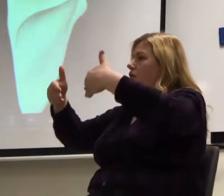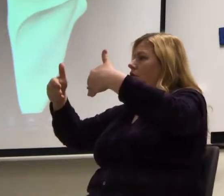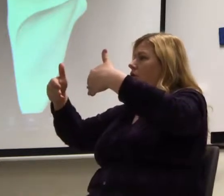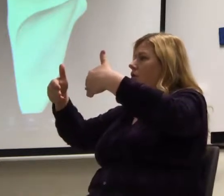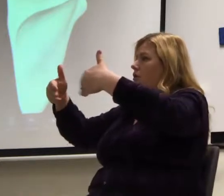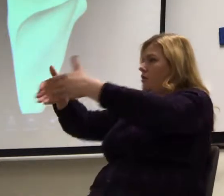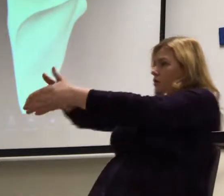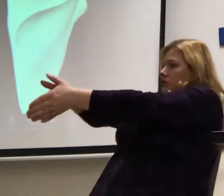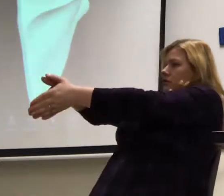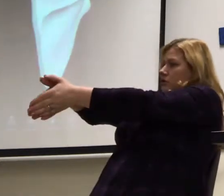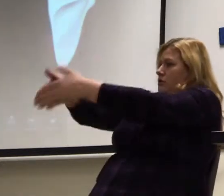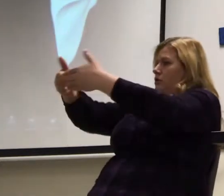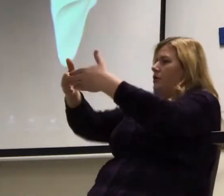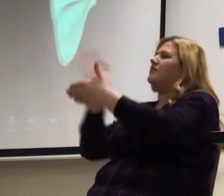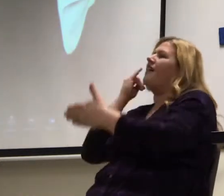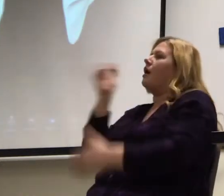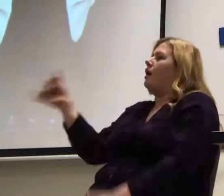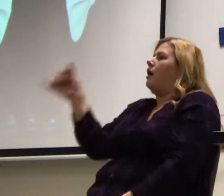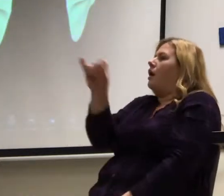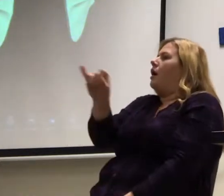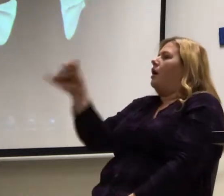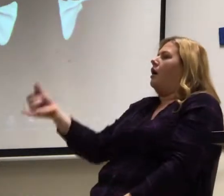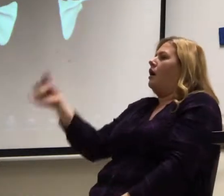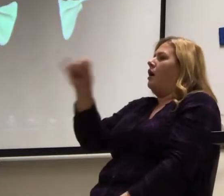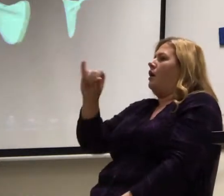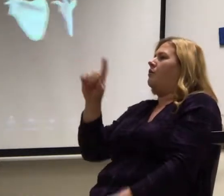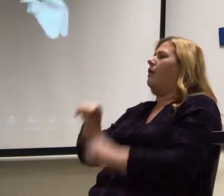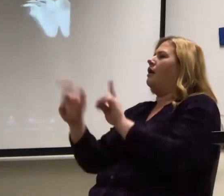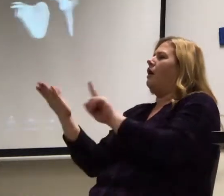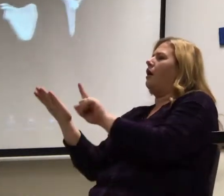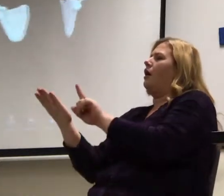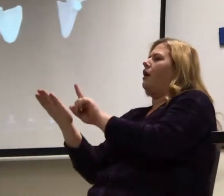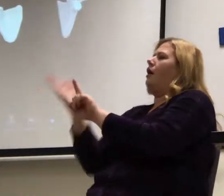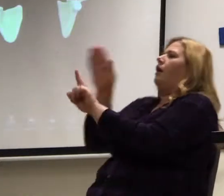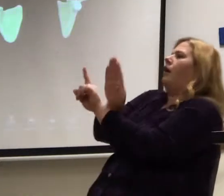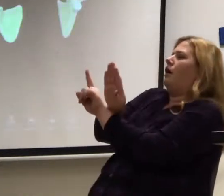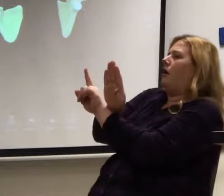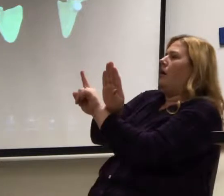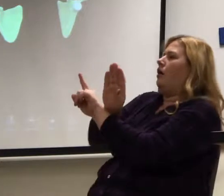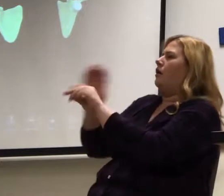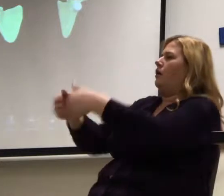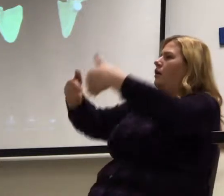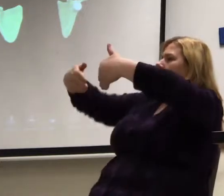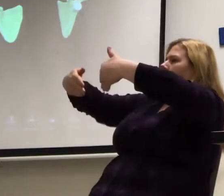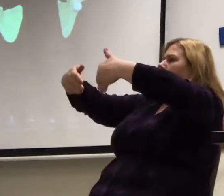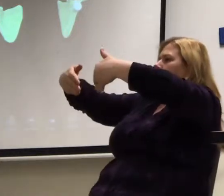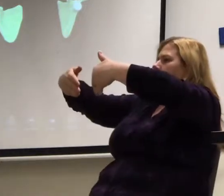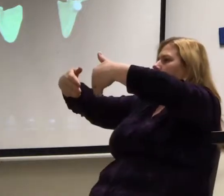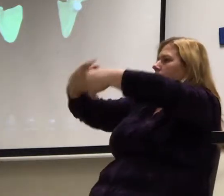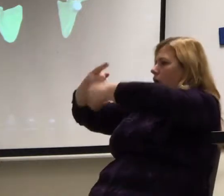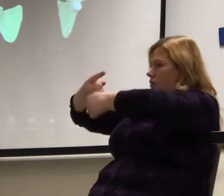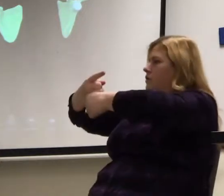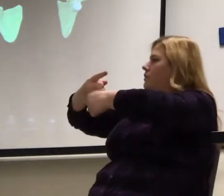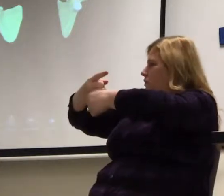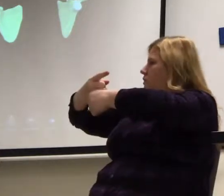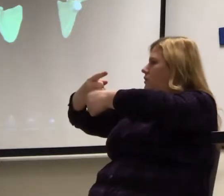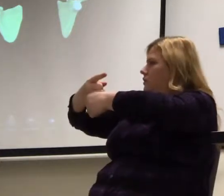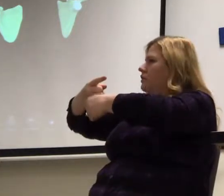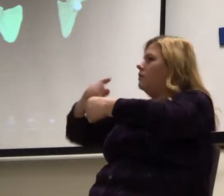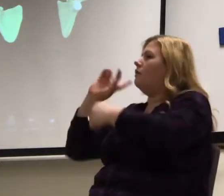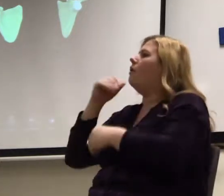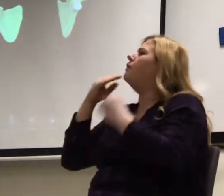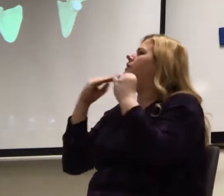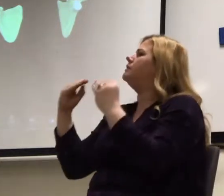that one? They're mirror images of each other. They're the same, but a mirror image of each other. Okay? And I only